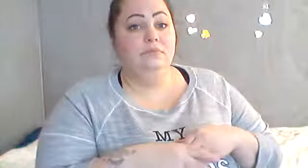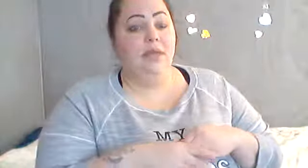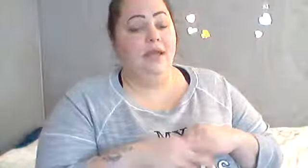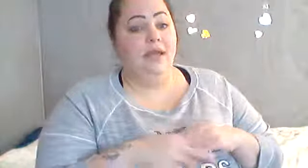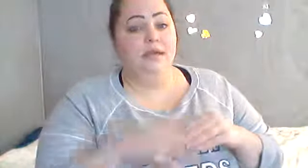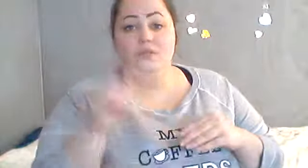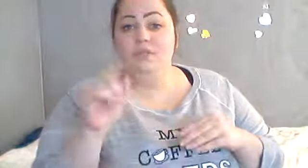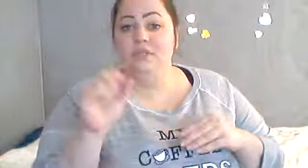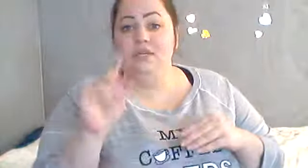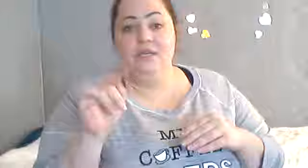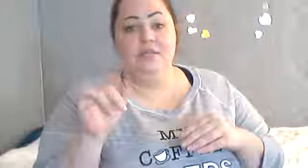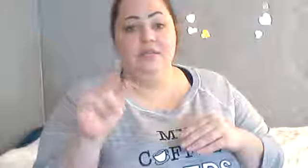like tortillas,